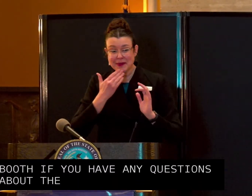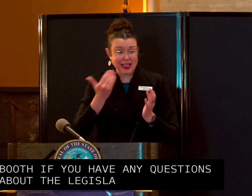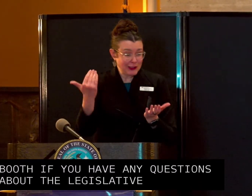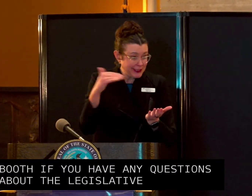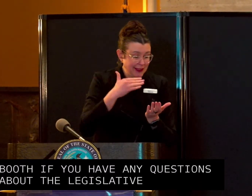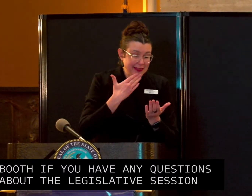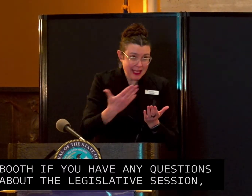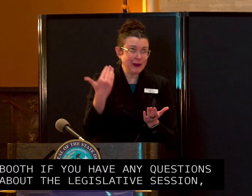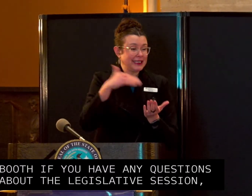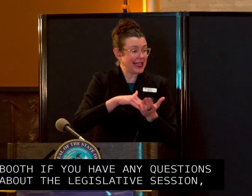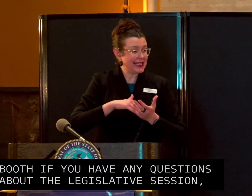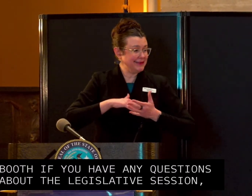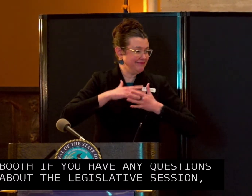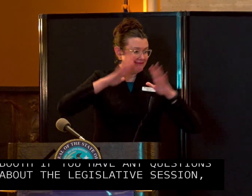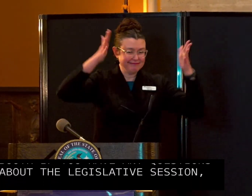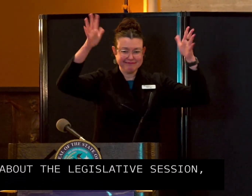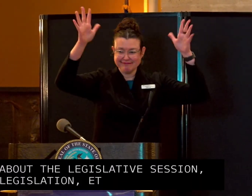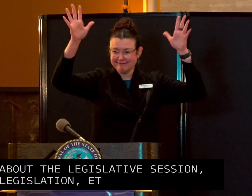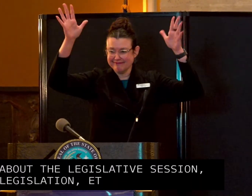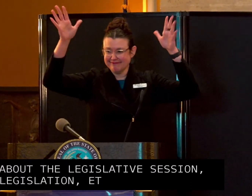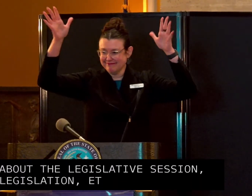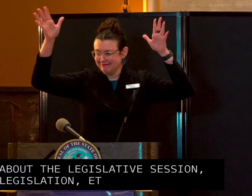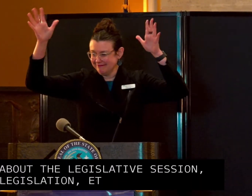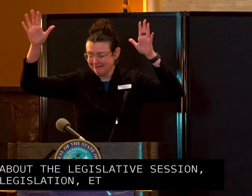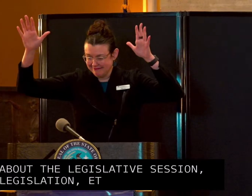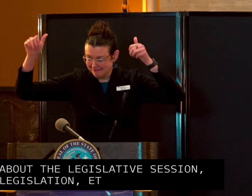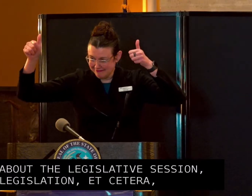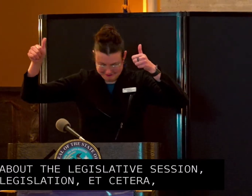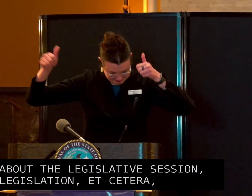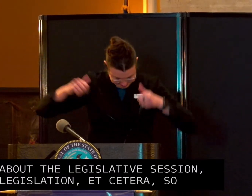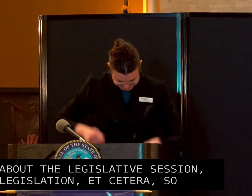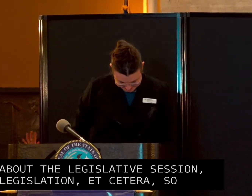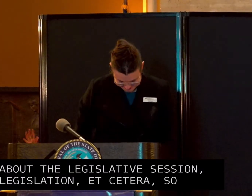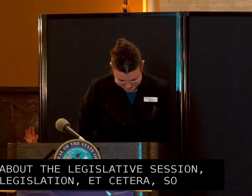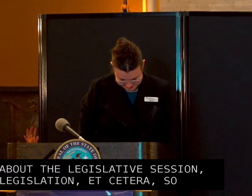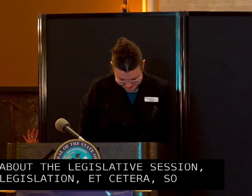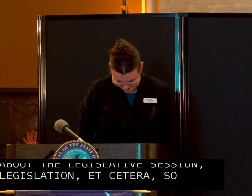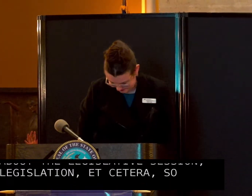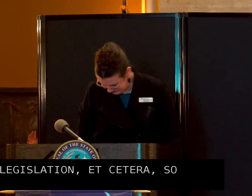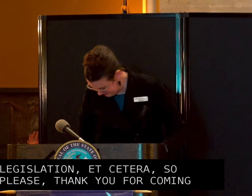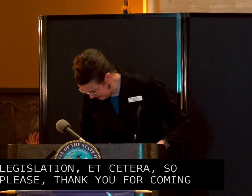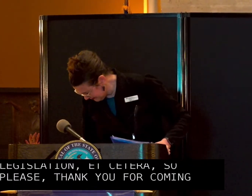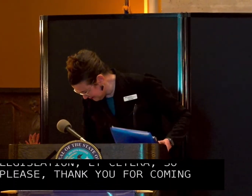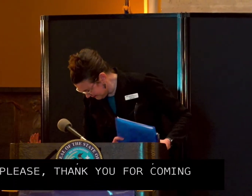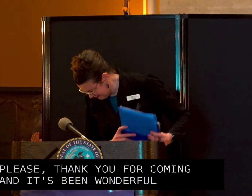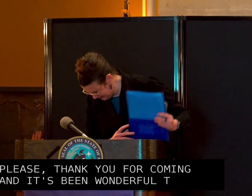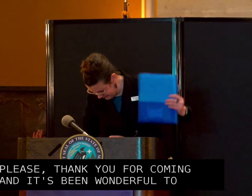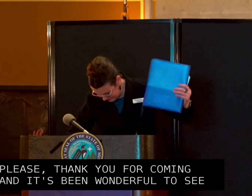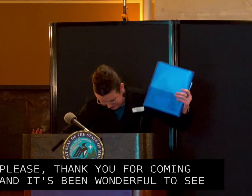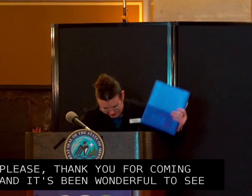legislation, etc. So please, thank you for coming, and it's been wonderful to see you all.